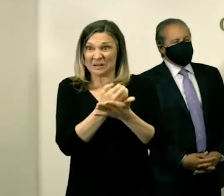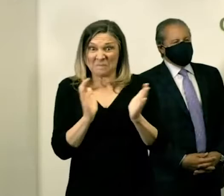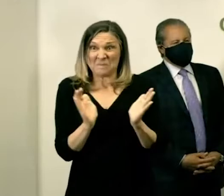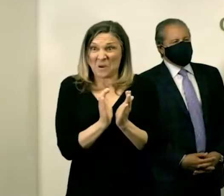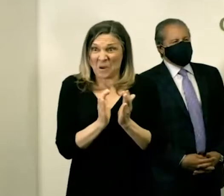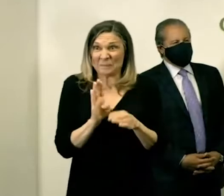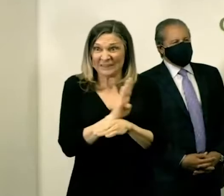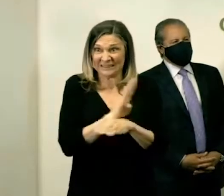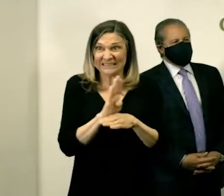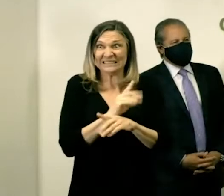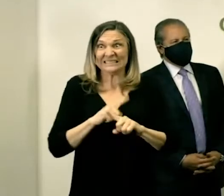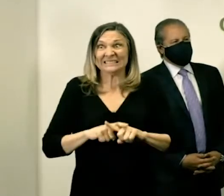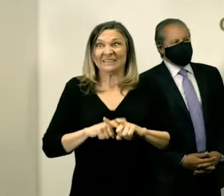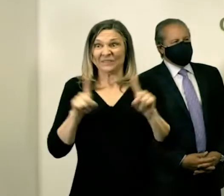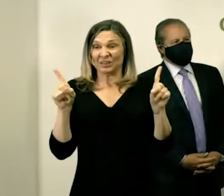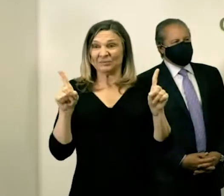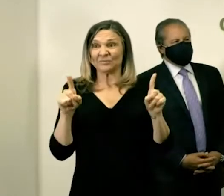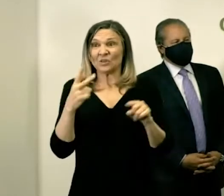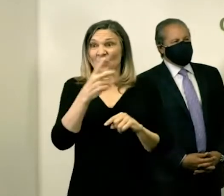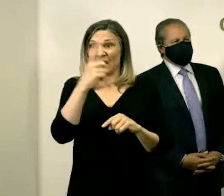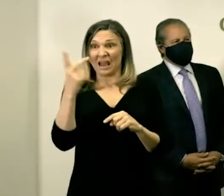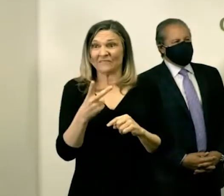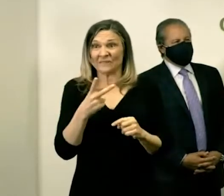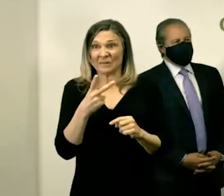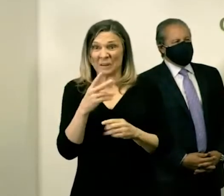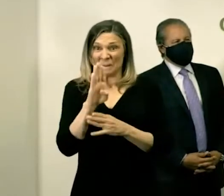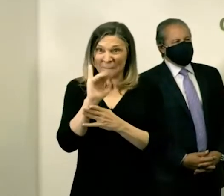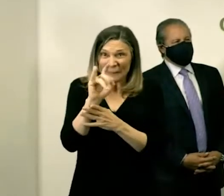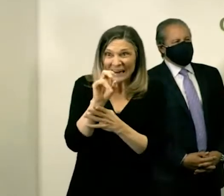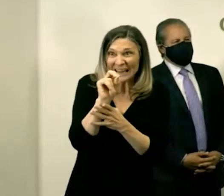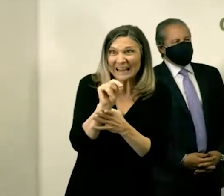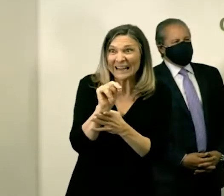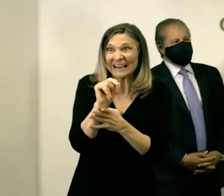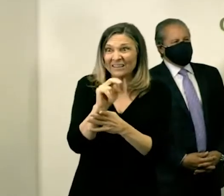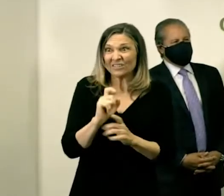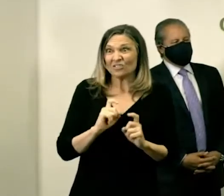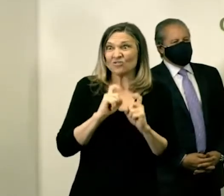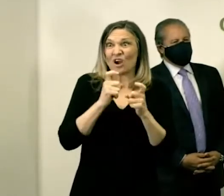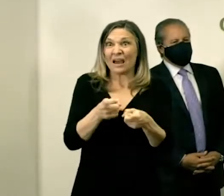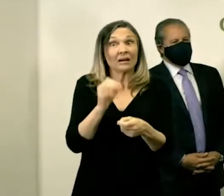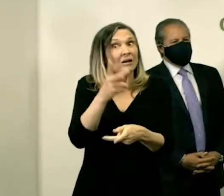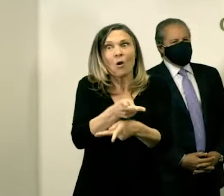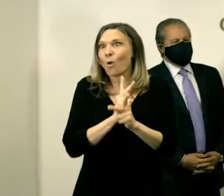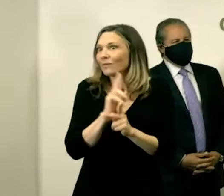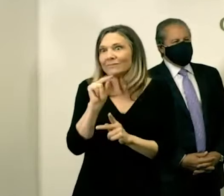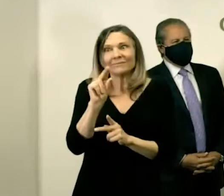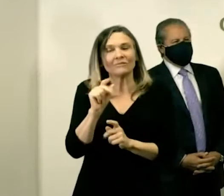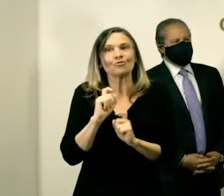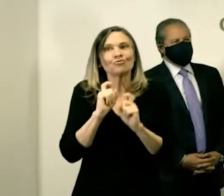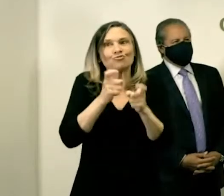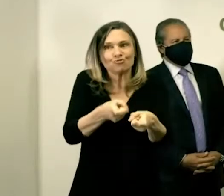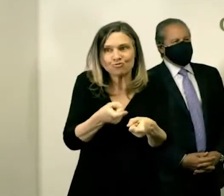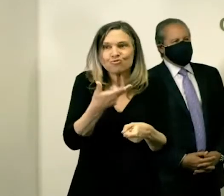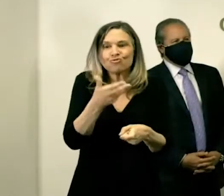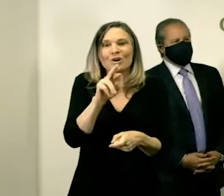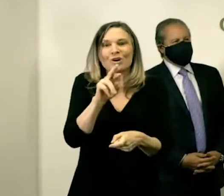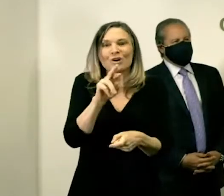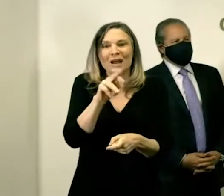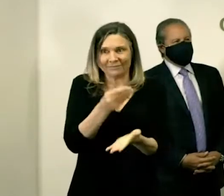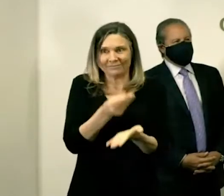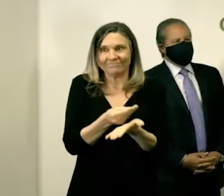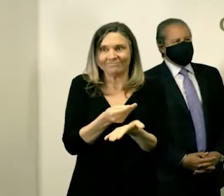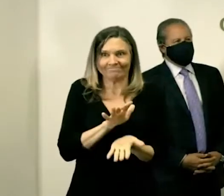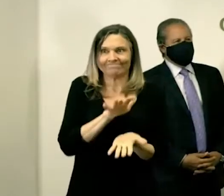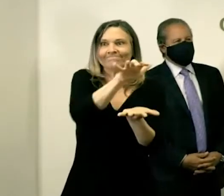differently. And that's why we put up $2.5 billion of grants, not loans. And we encourage our small businesses to learn more about that